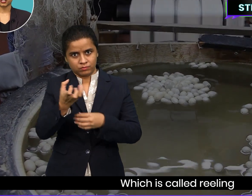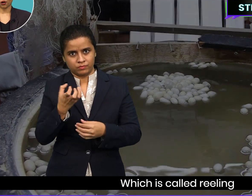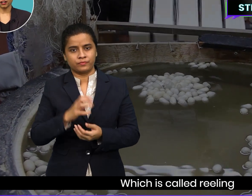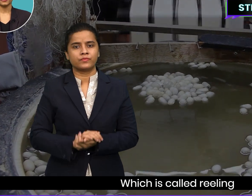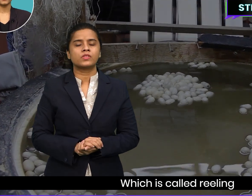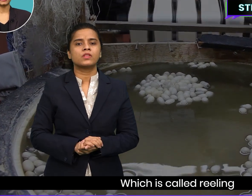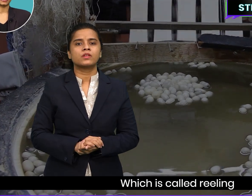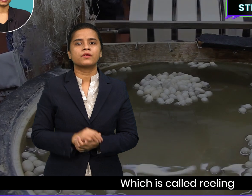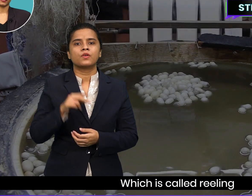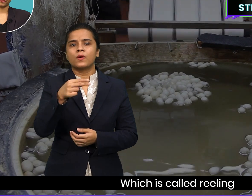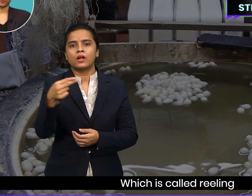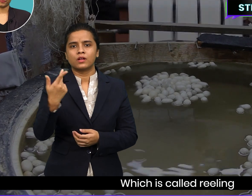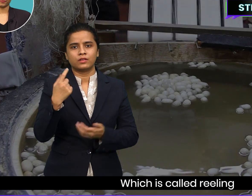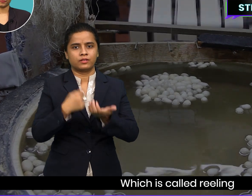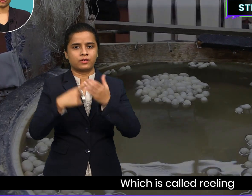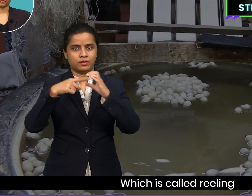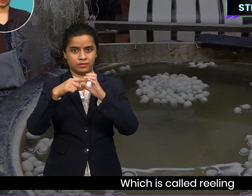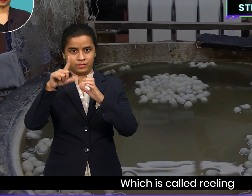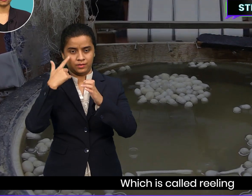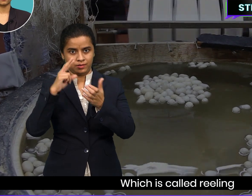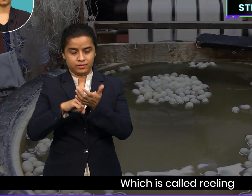which is called reeling.